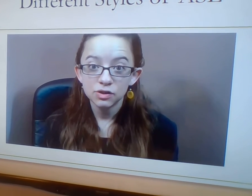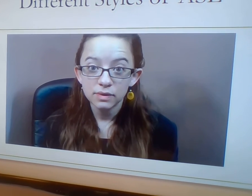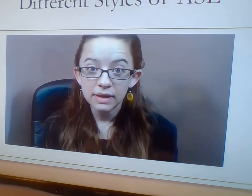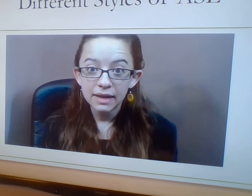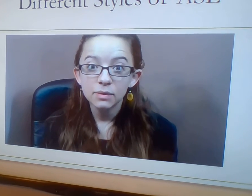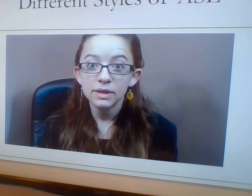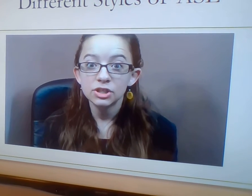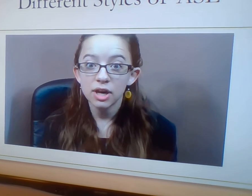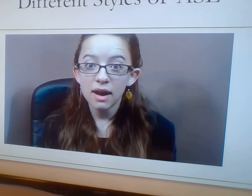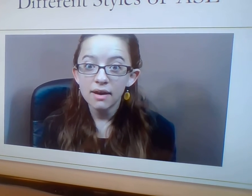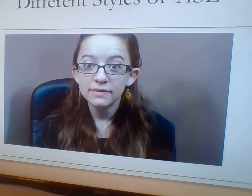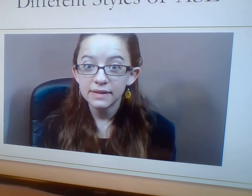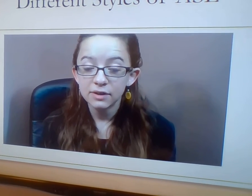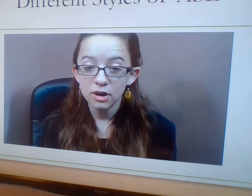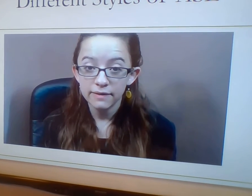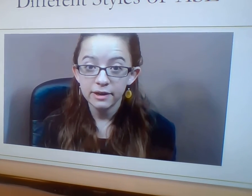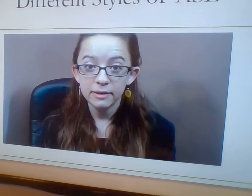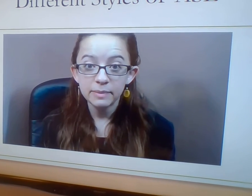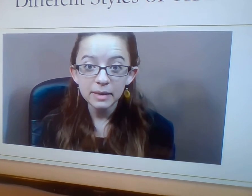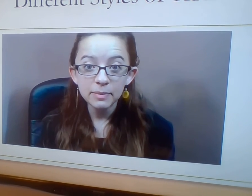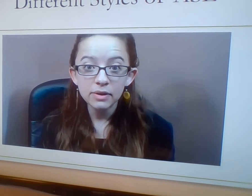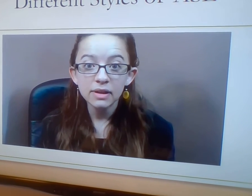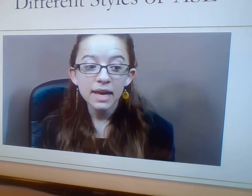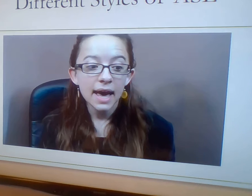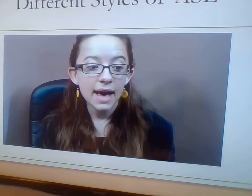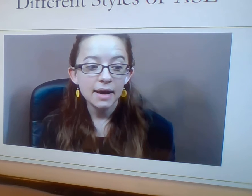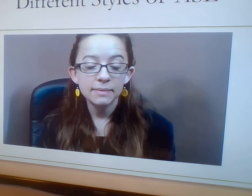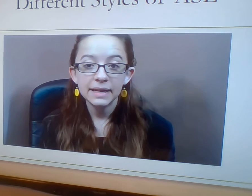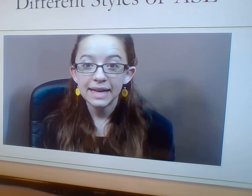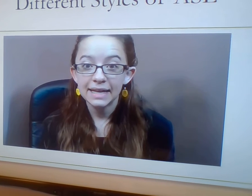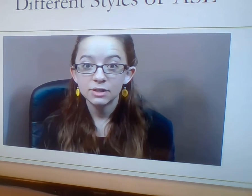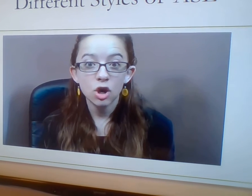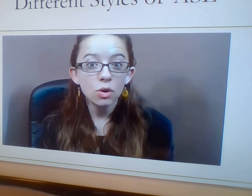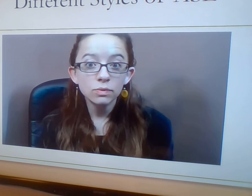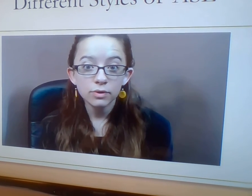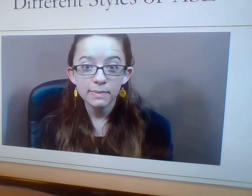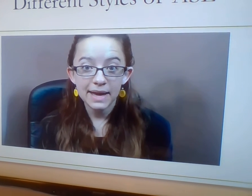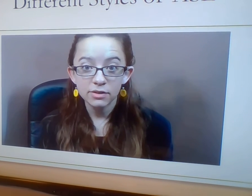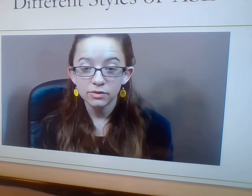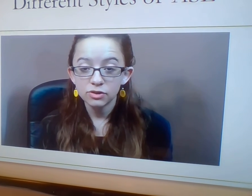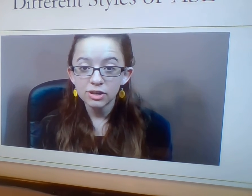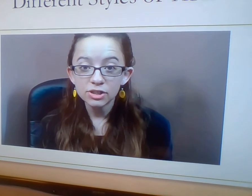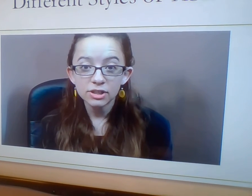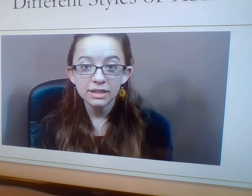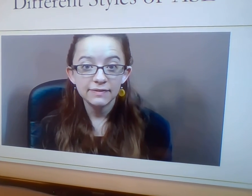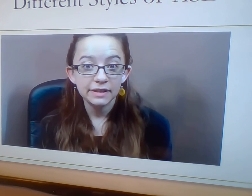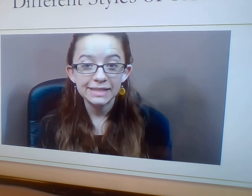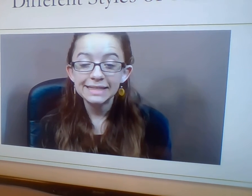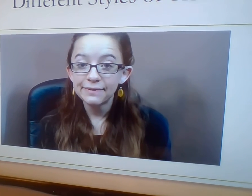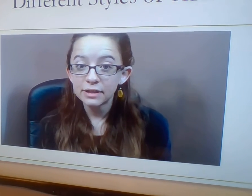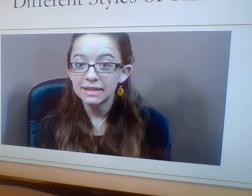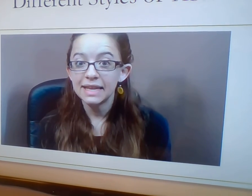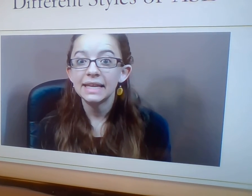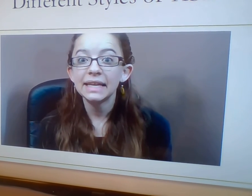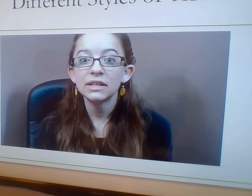natural language of deaf and hard of hearing people. It has its own grammatical structure. It's very different than